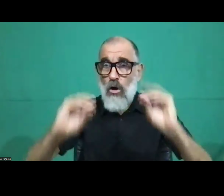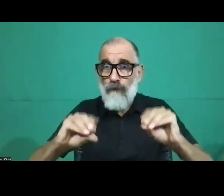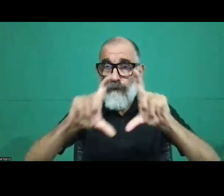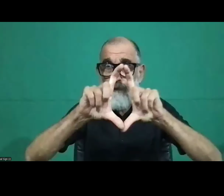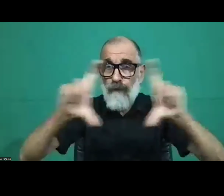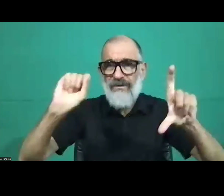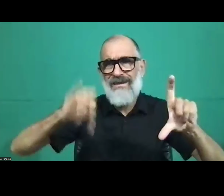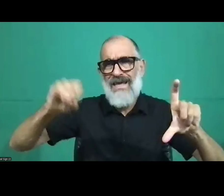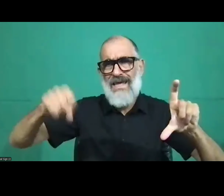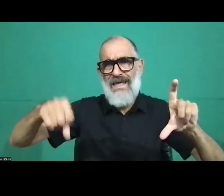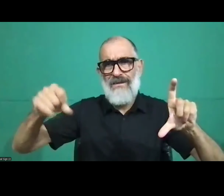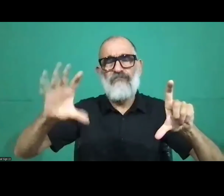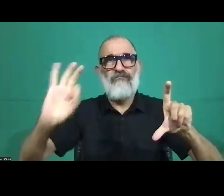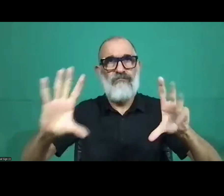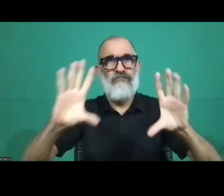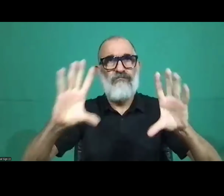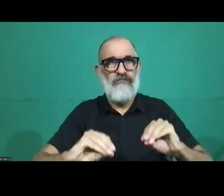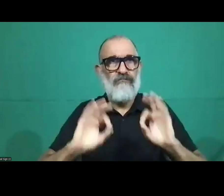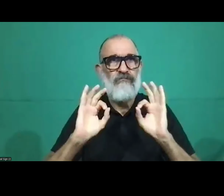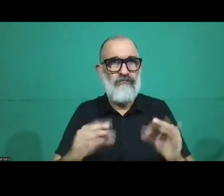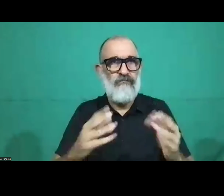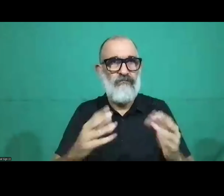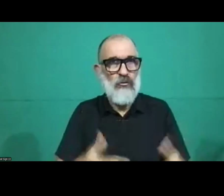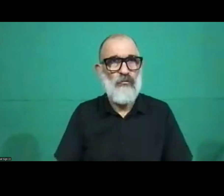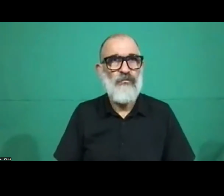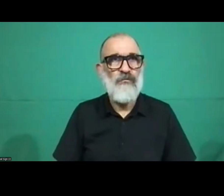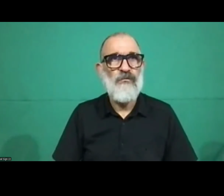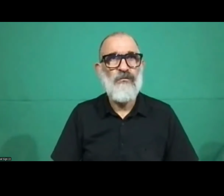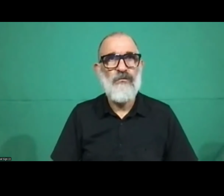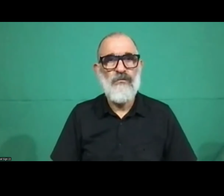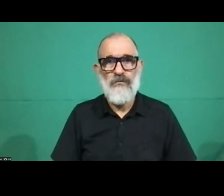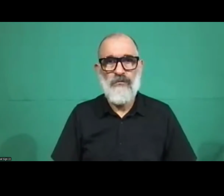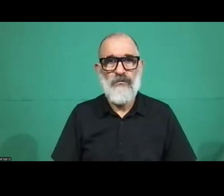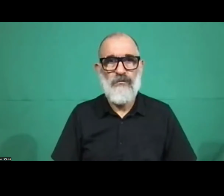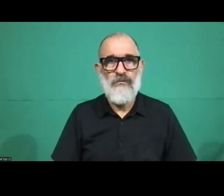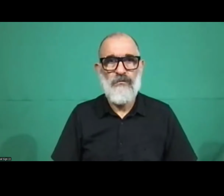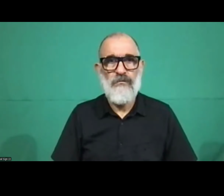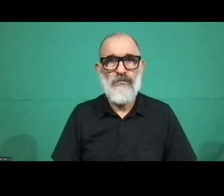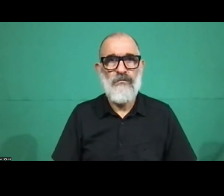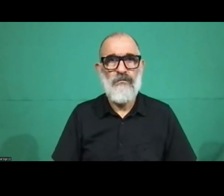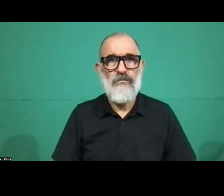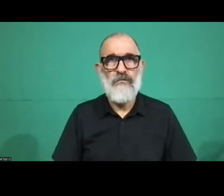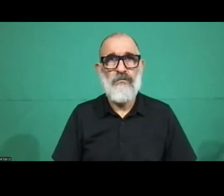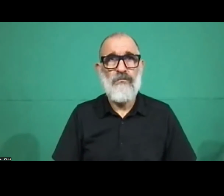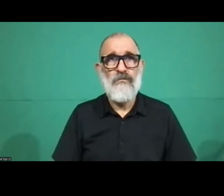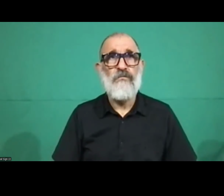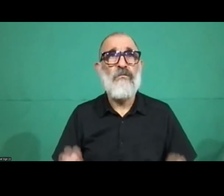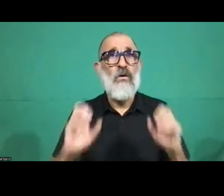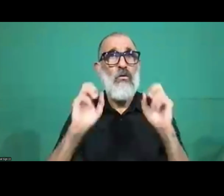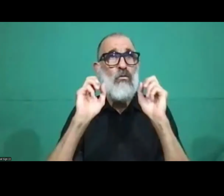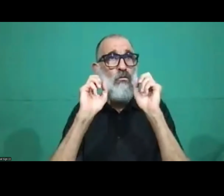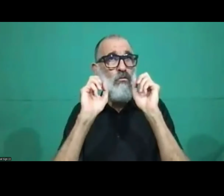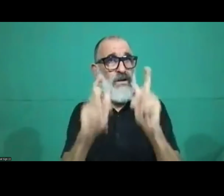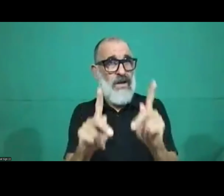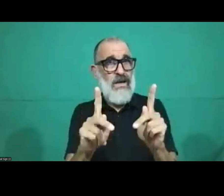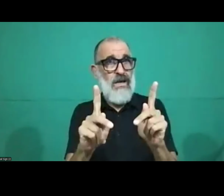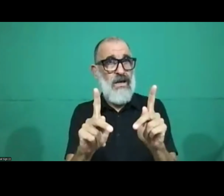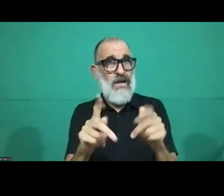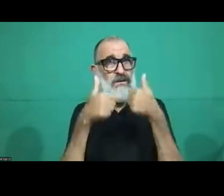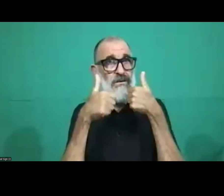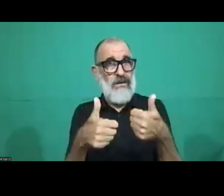Okay, we are good to go. I'm going to start this meeting now. My name